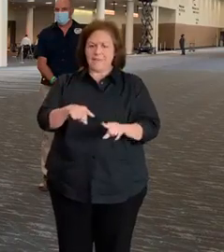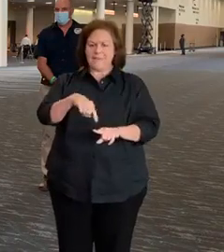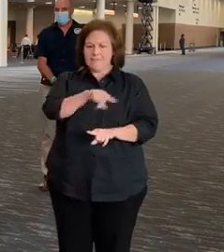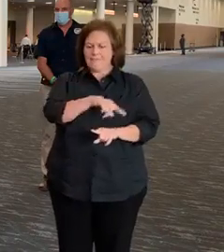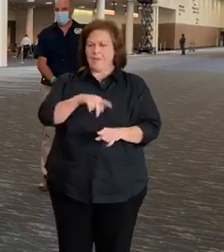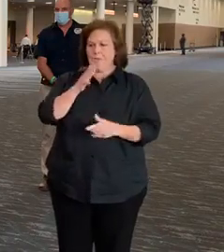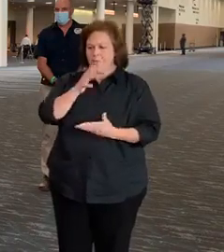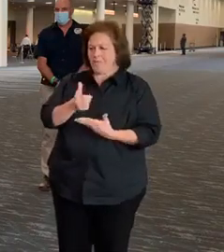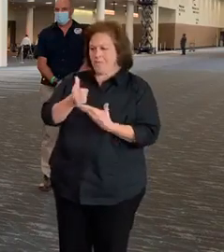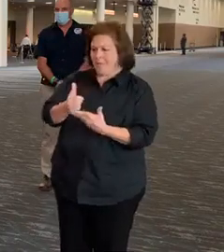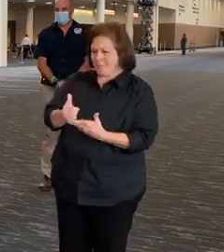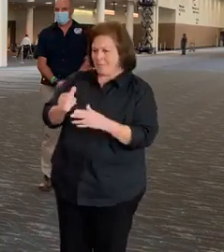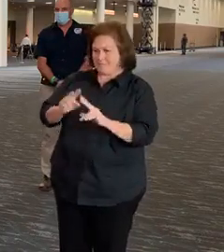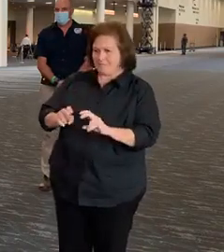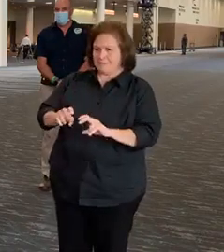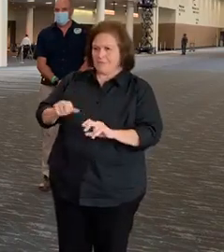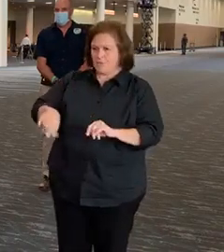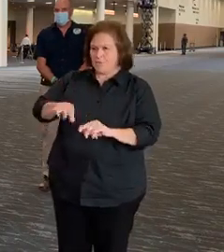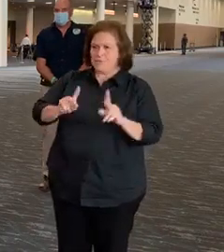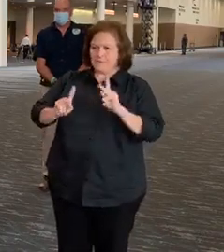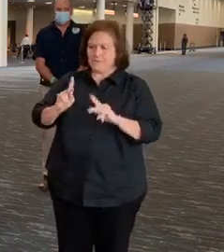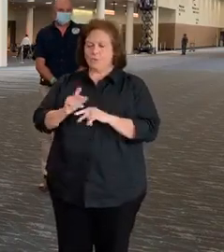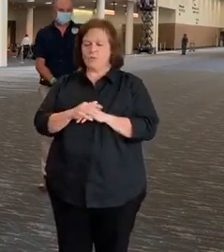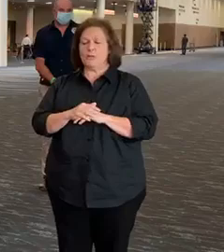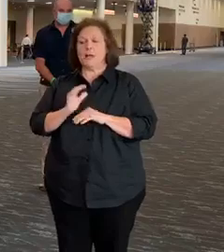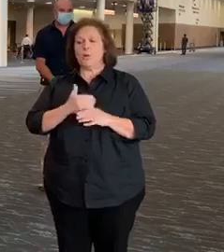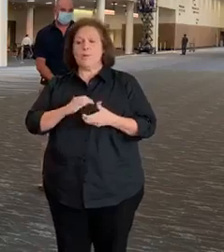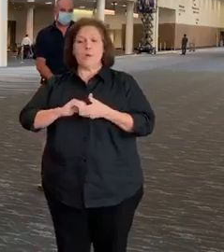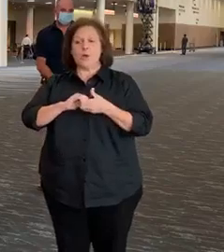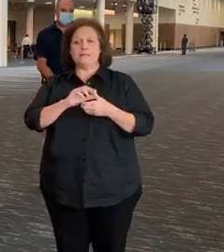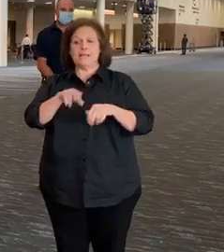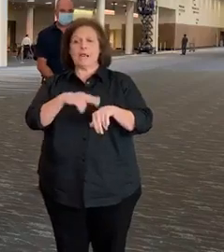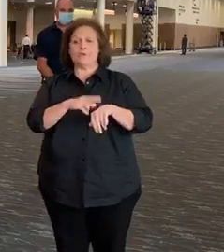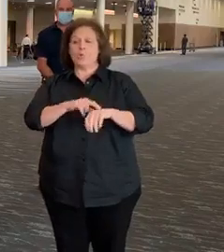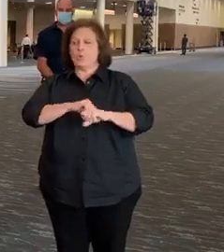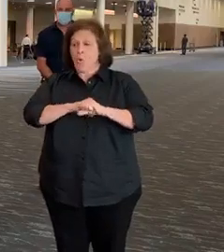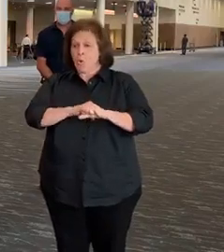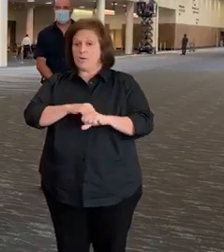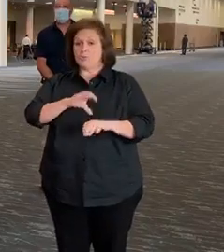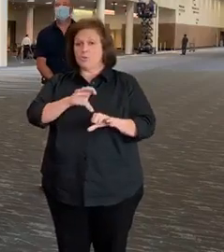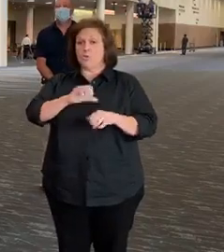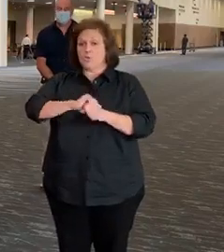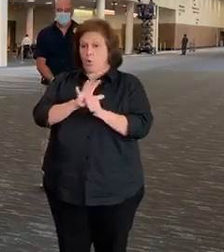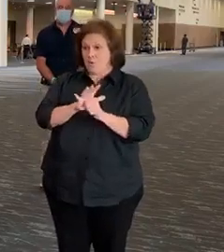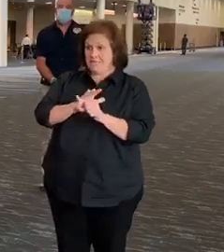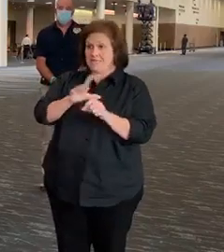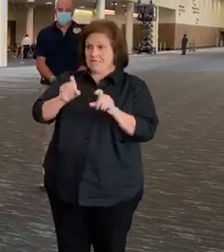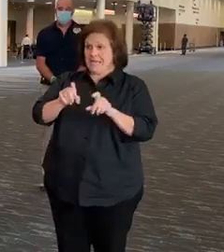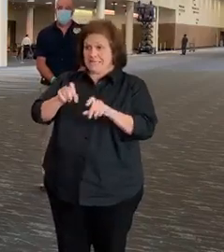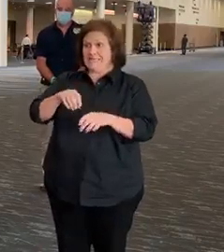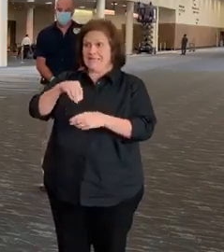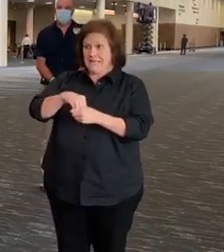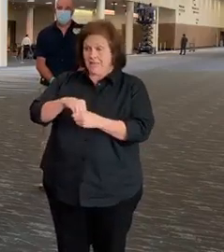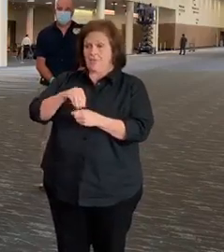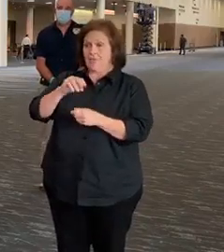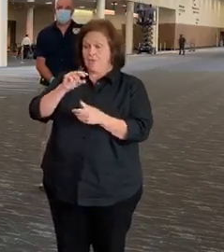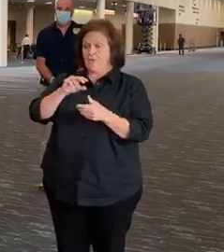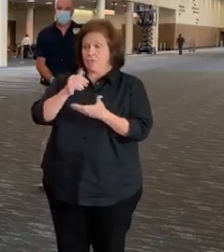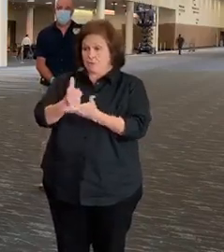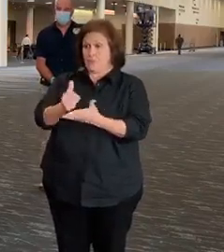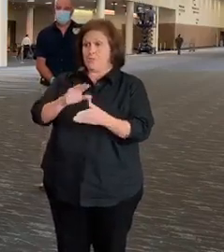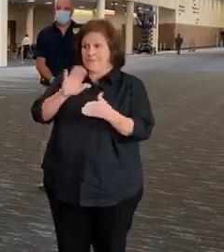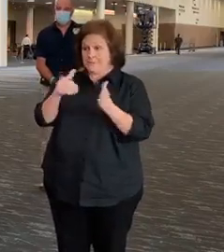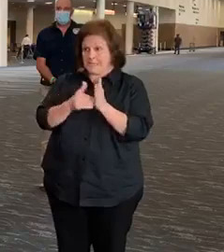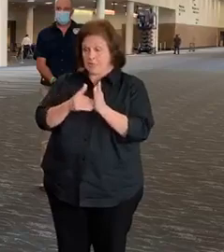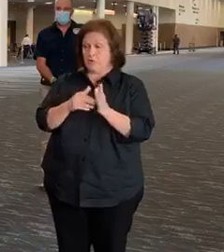control. One thing I did fail to mention that I should mention is our partners at the National Guard are doing COVID testing inside the resource center,